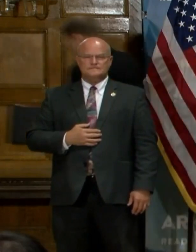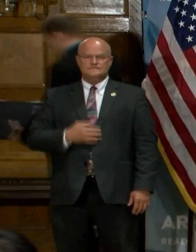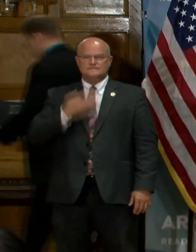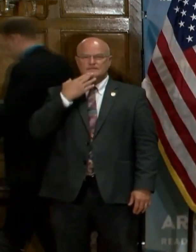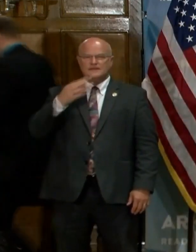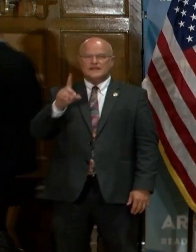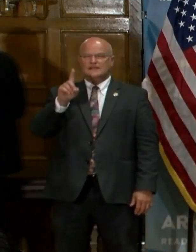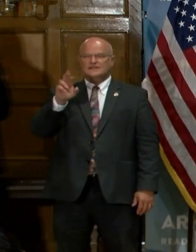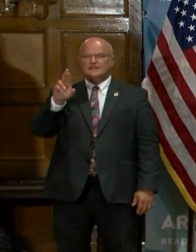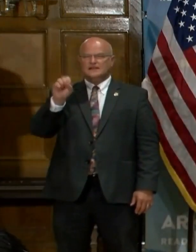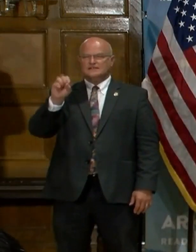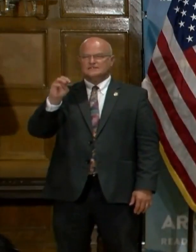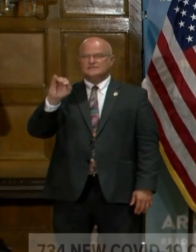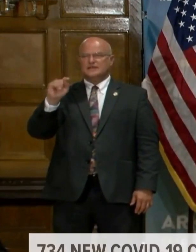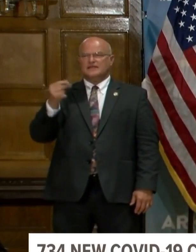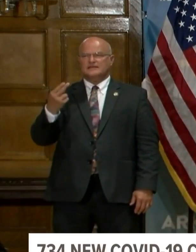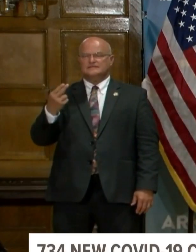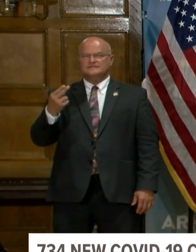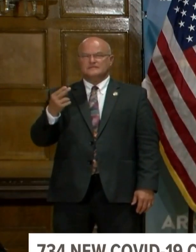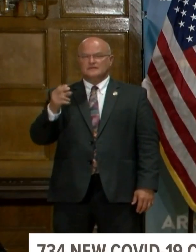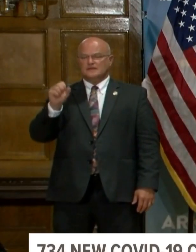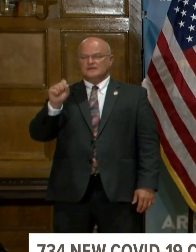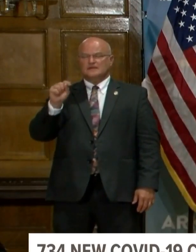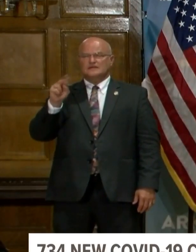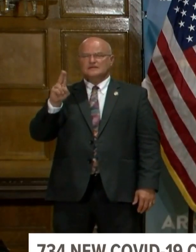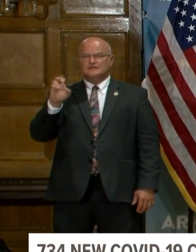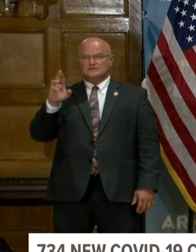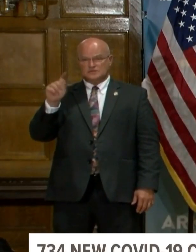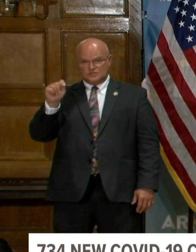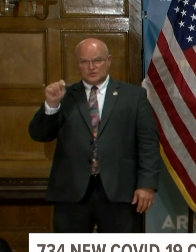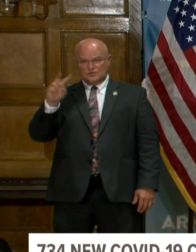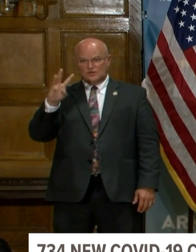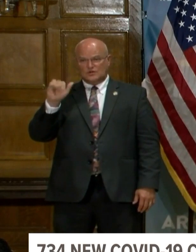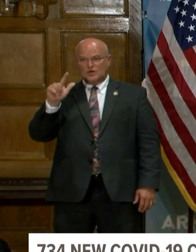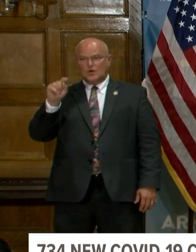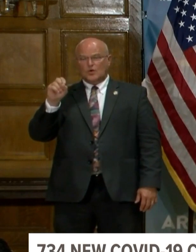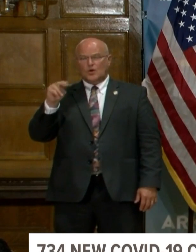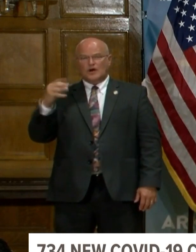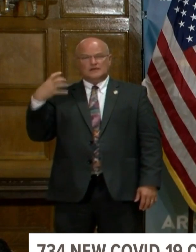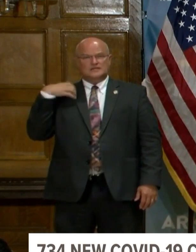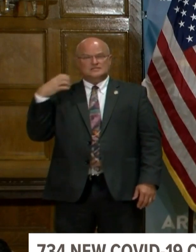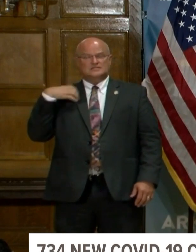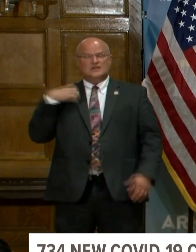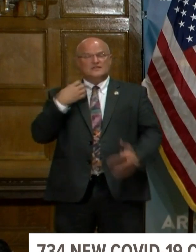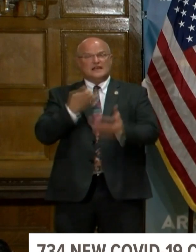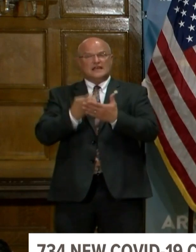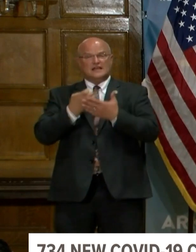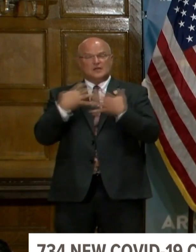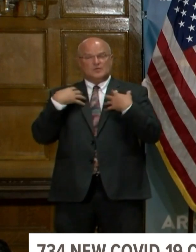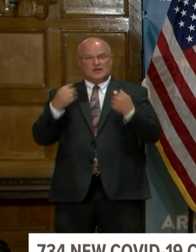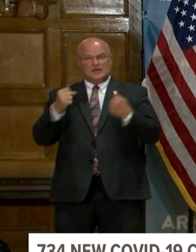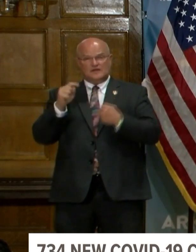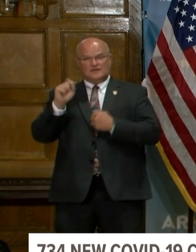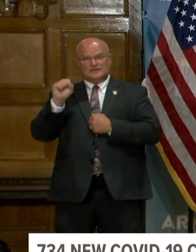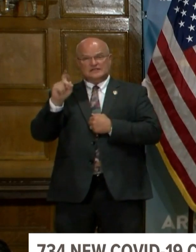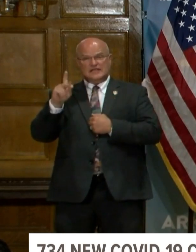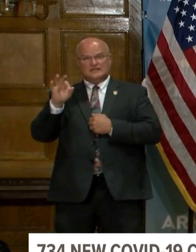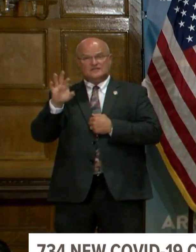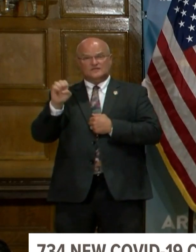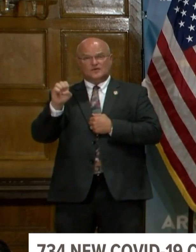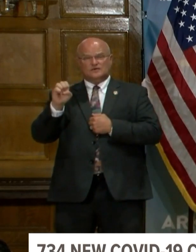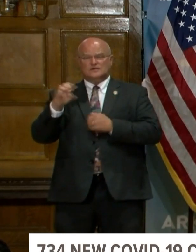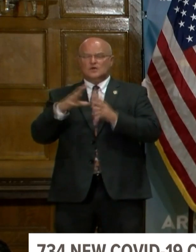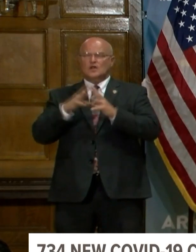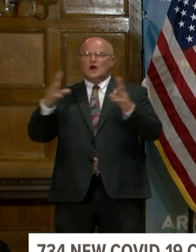Thank you, Dr. Smith. And Stuart Walton, as you know, has chaired our Economic Recovery Task Force. He's devoted a lot of time